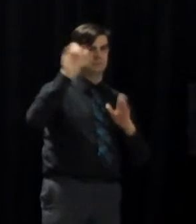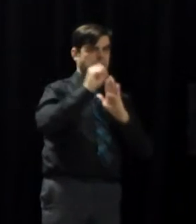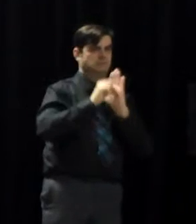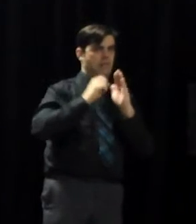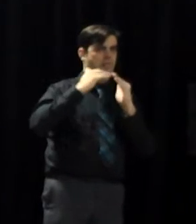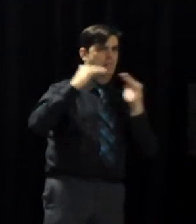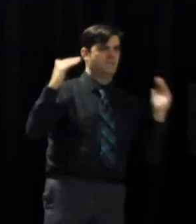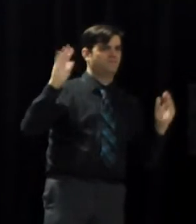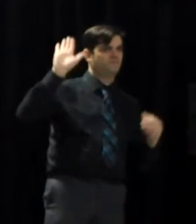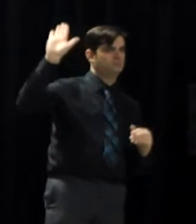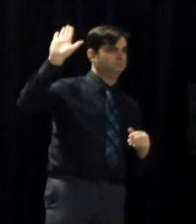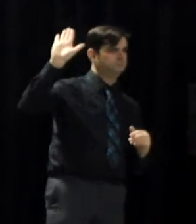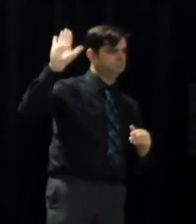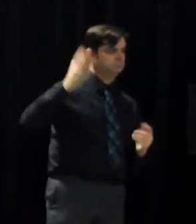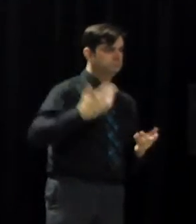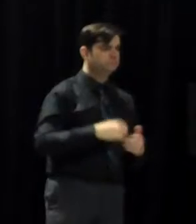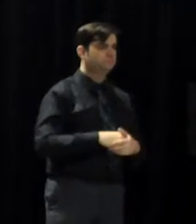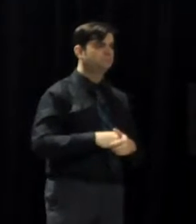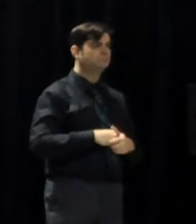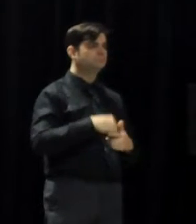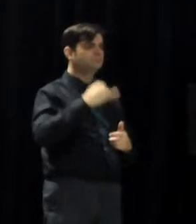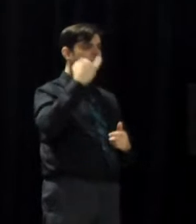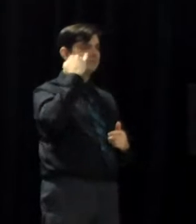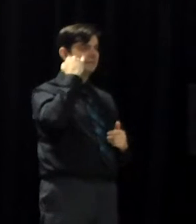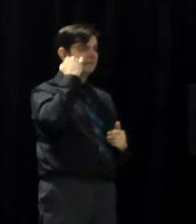is overrun. So